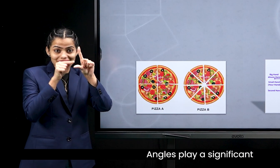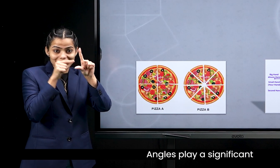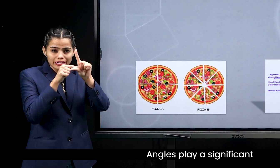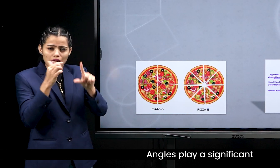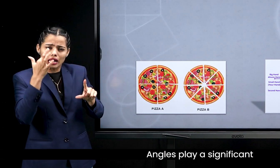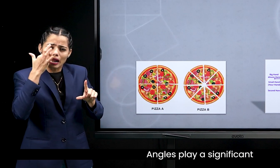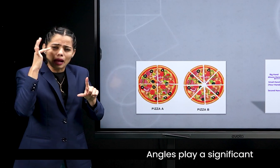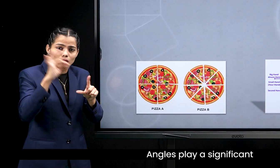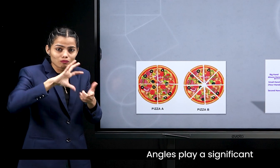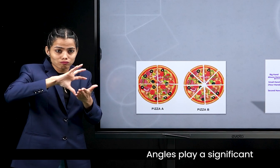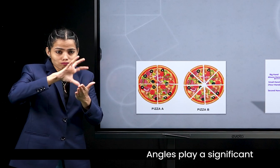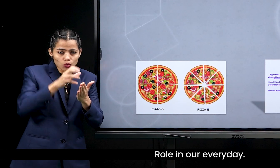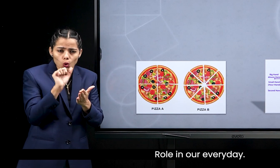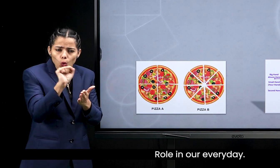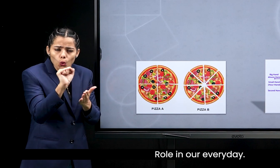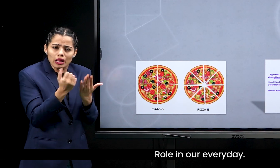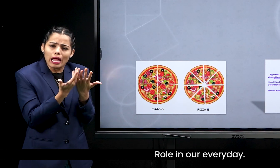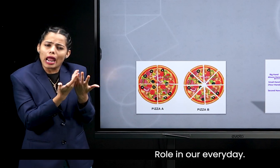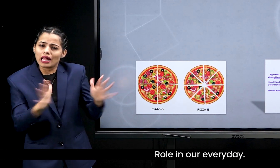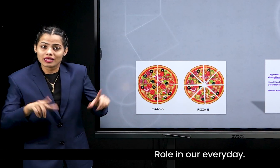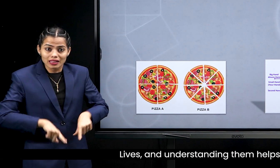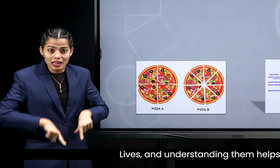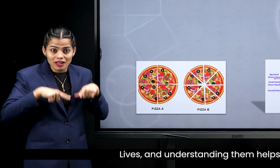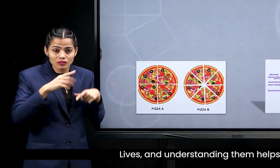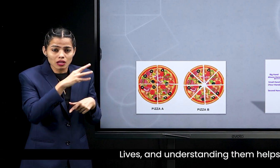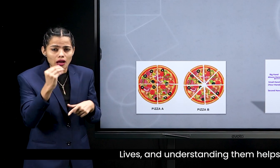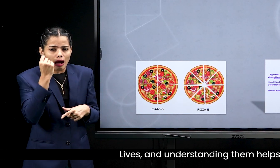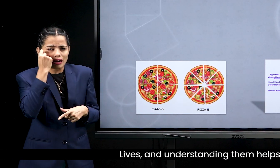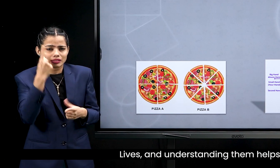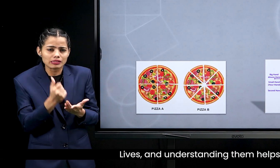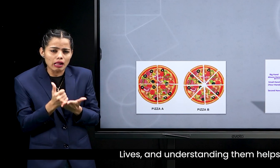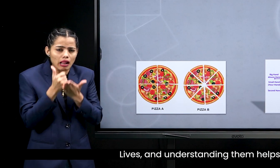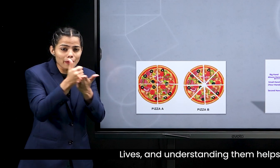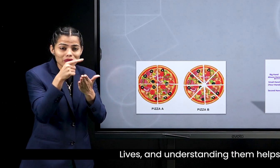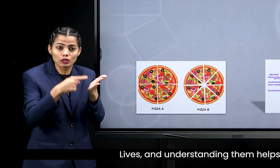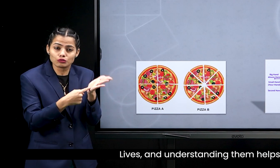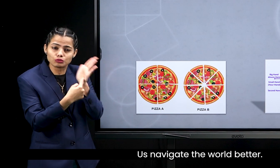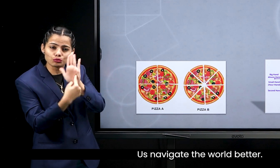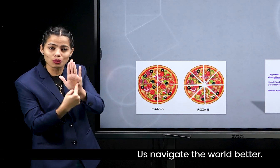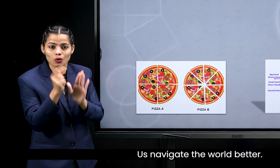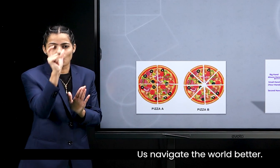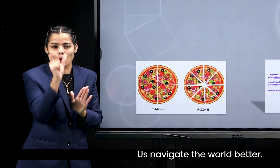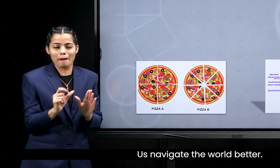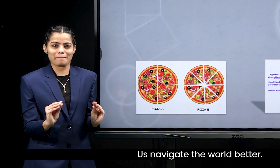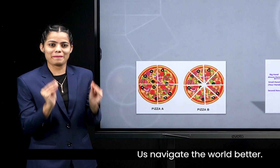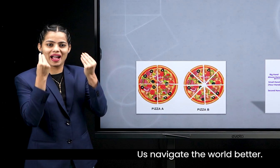Angles play a significant role in our everyday lives, and understanding them helps us navigate the world